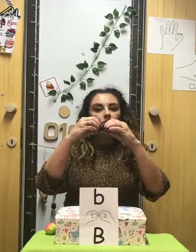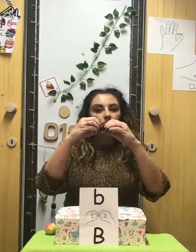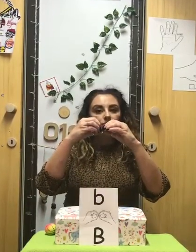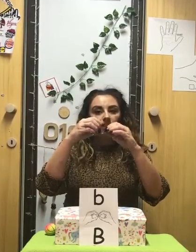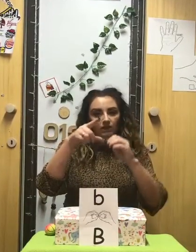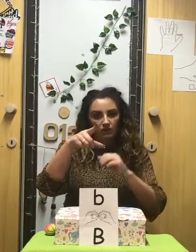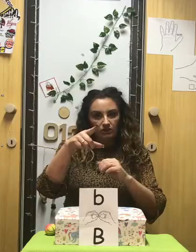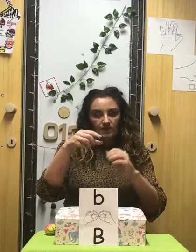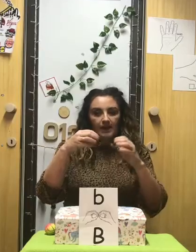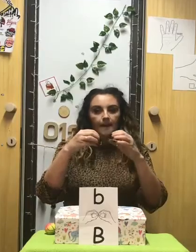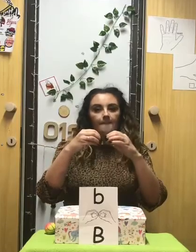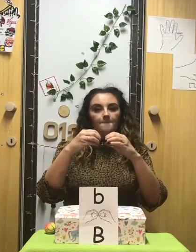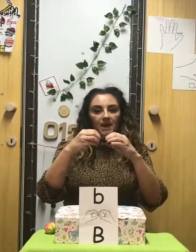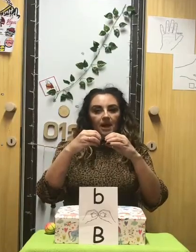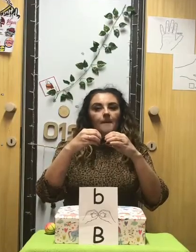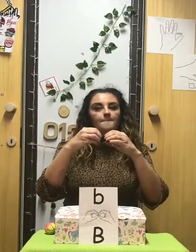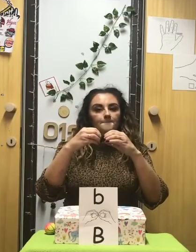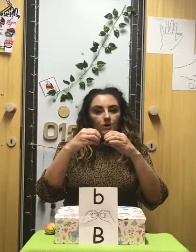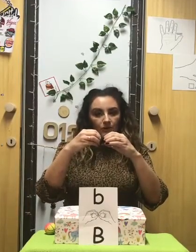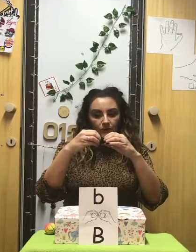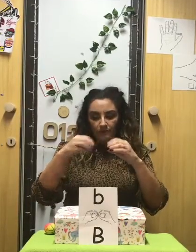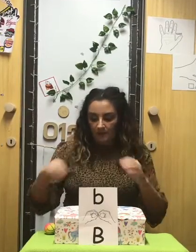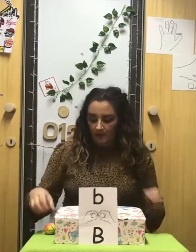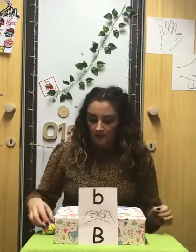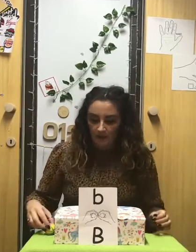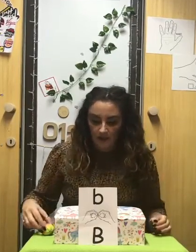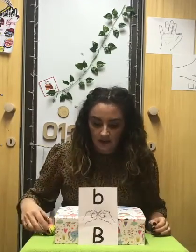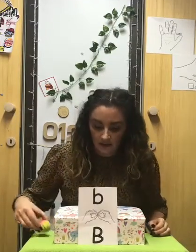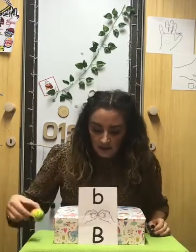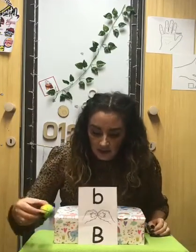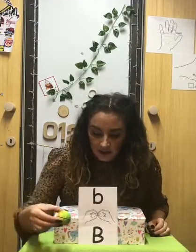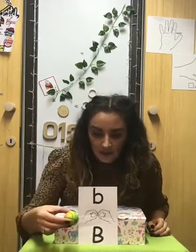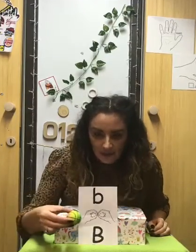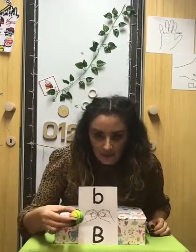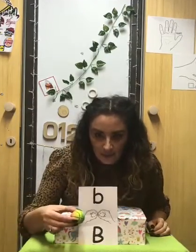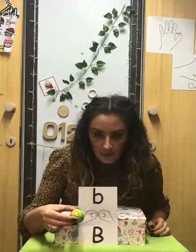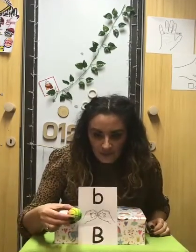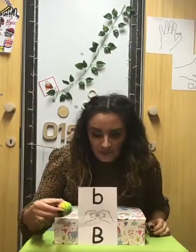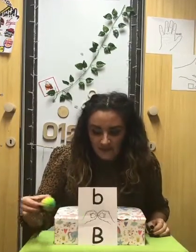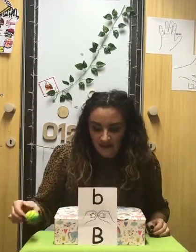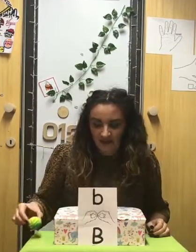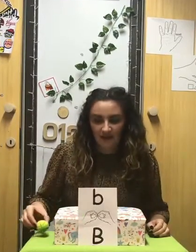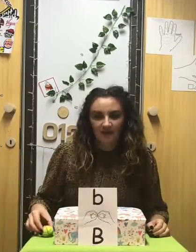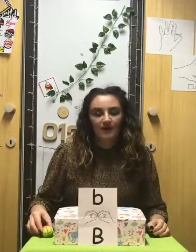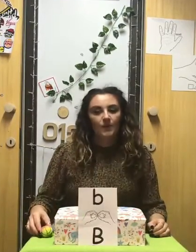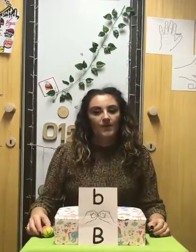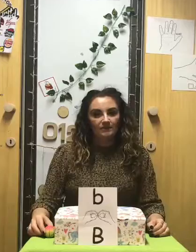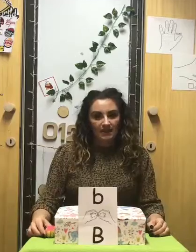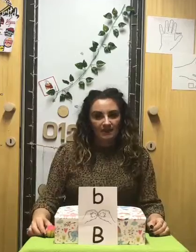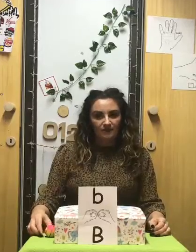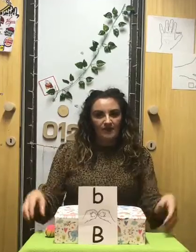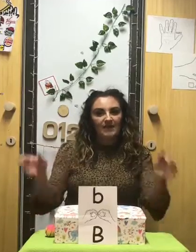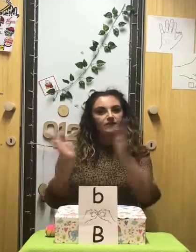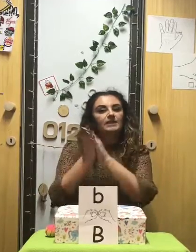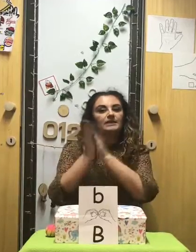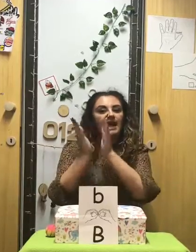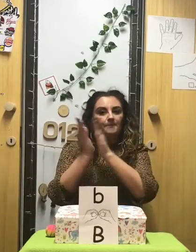Ball. You do it. Ball. Ball. Well done, everybody. Give yourselves a clap.